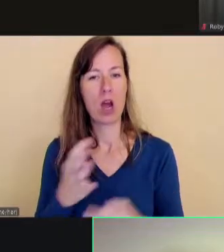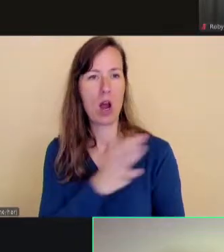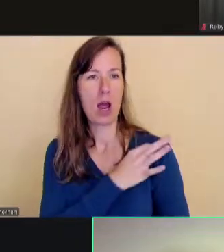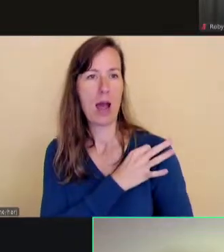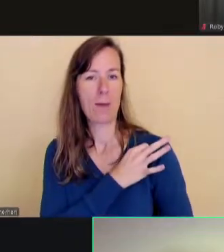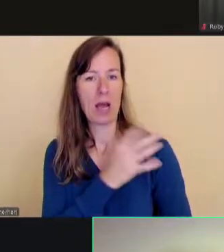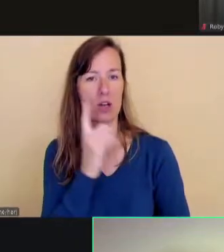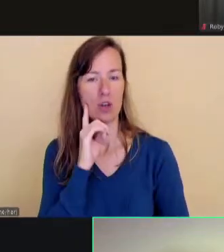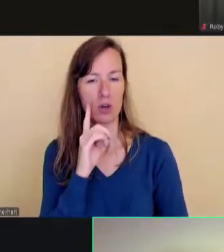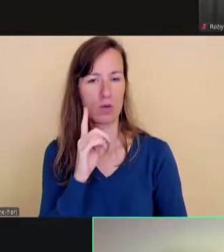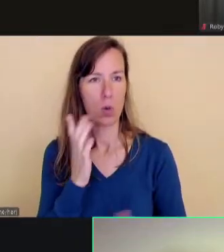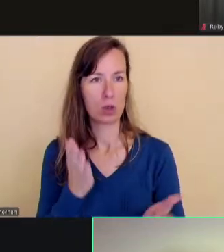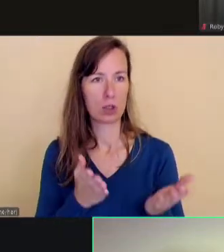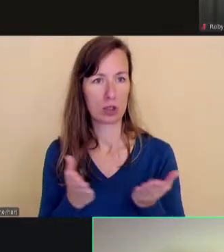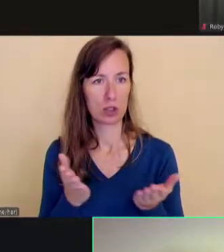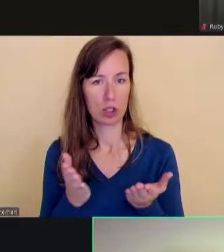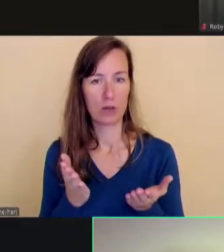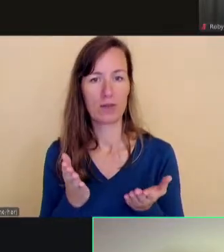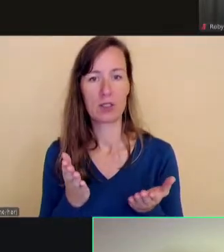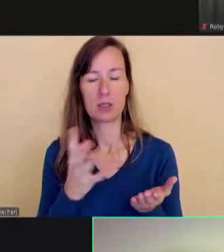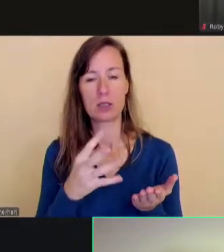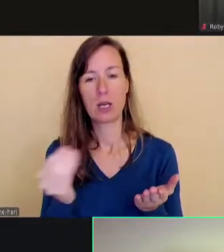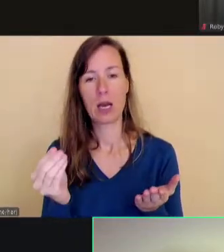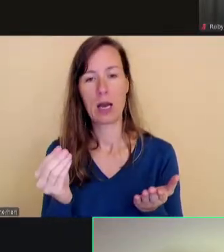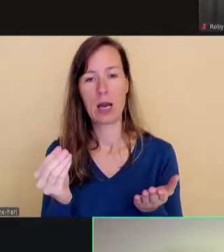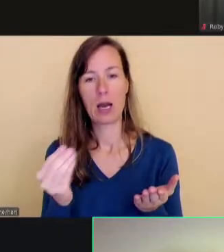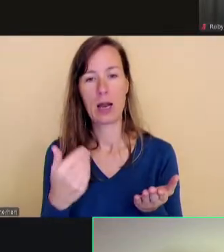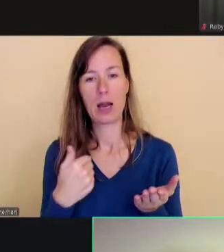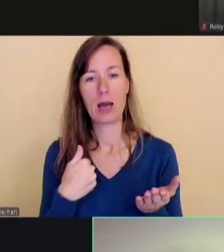the service and have a